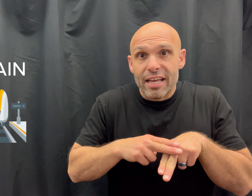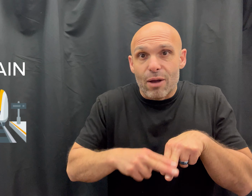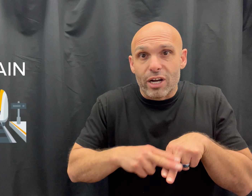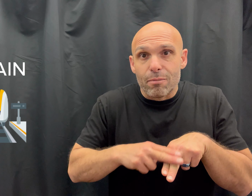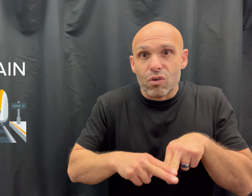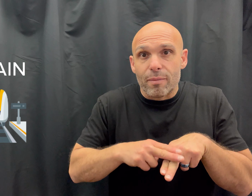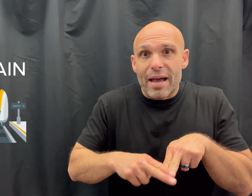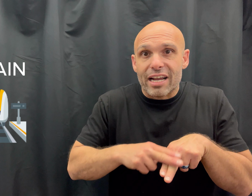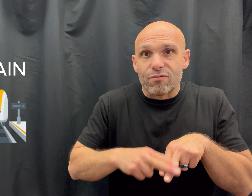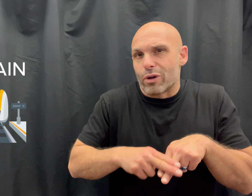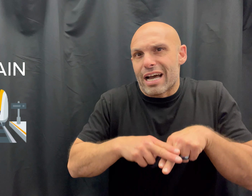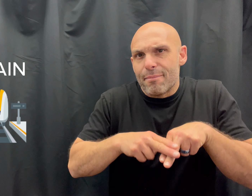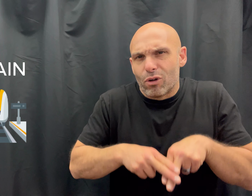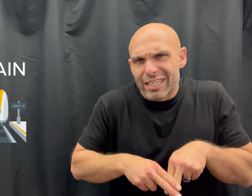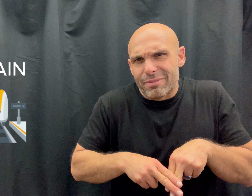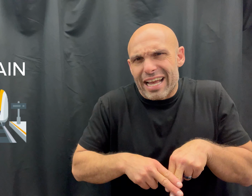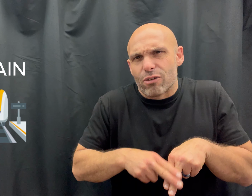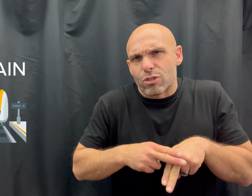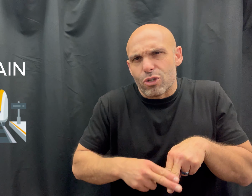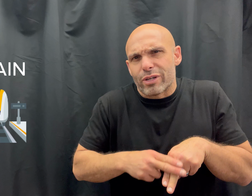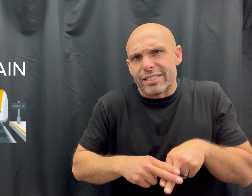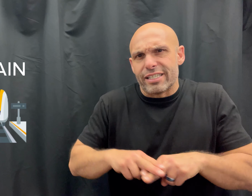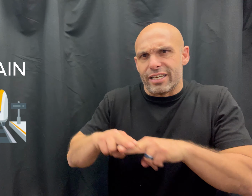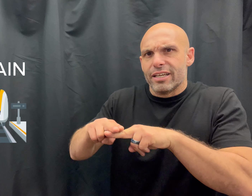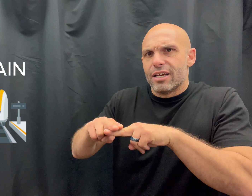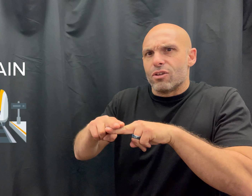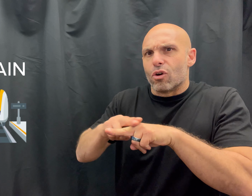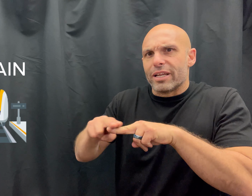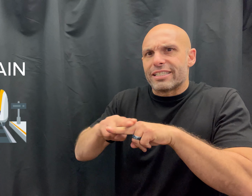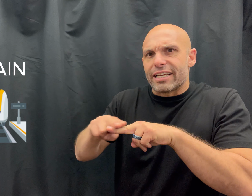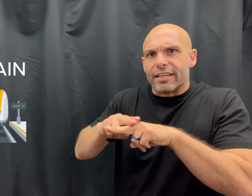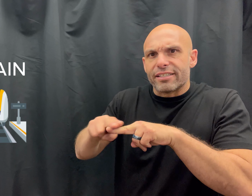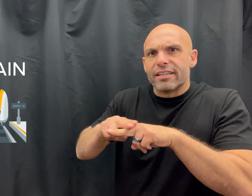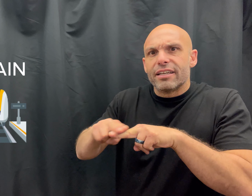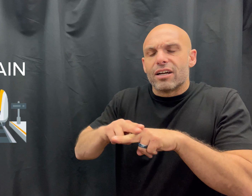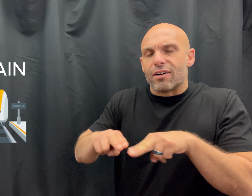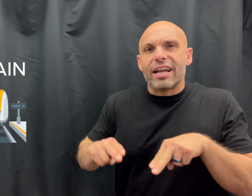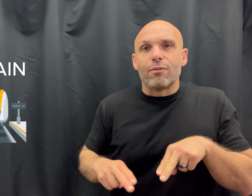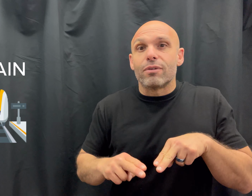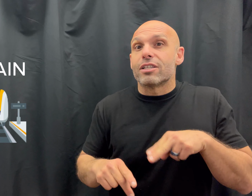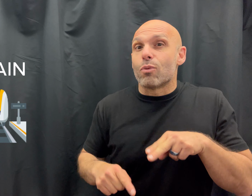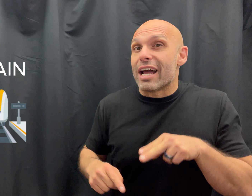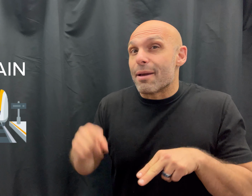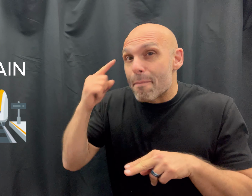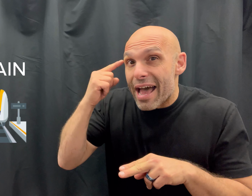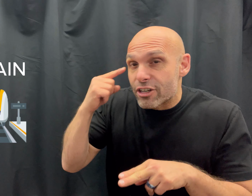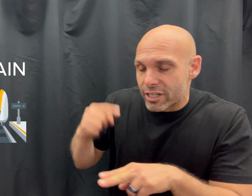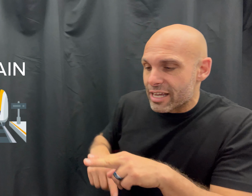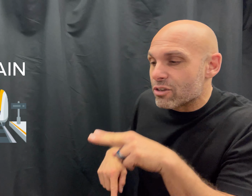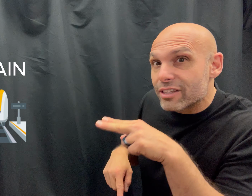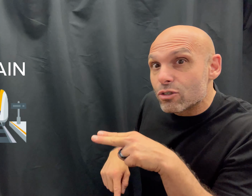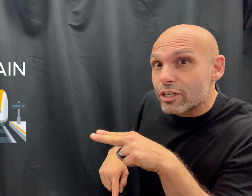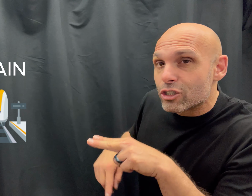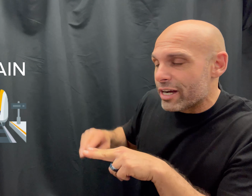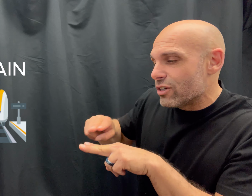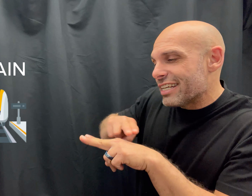we're gonna move them back and forth. I'm holding them down so you could see. Normally it's like this. All right, and this is what I imagine, like those are your train tracks, and then